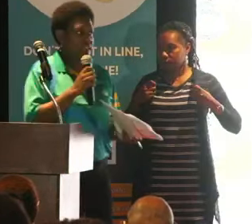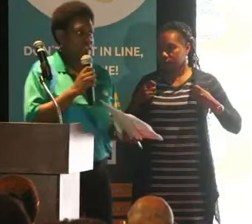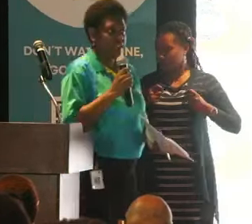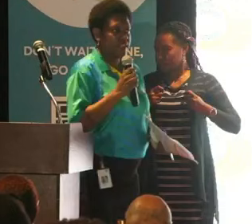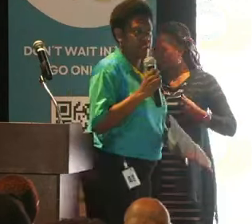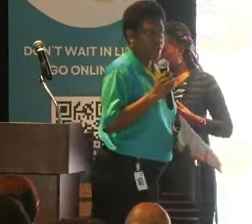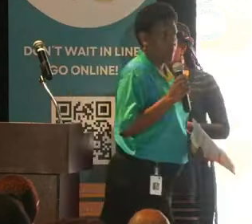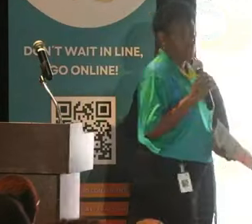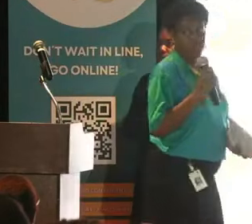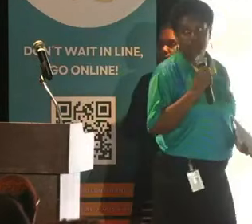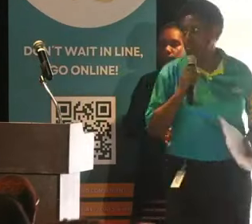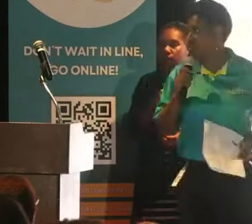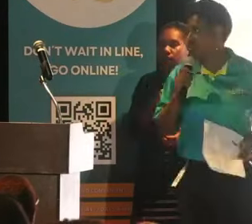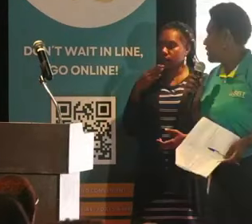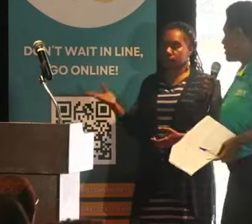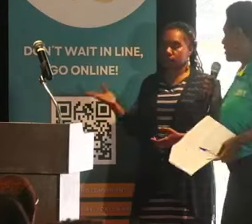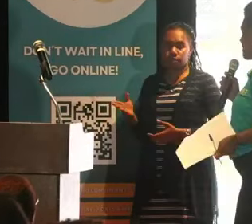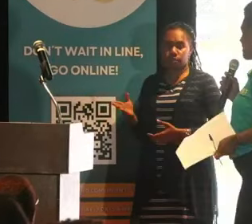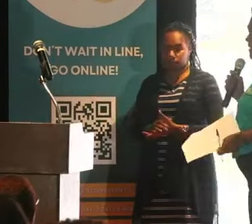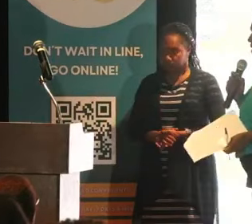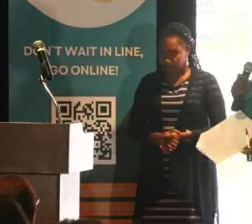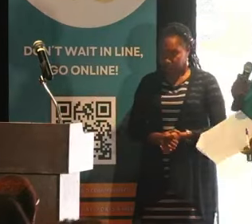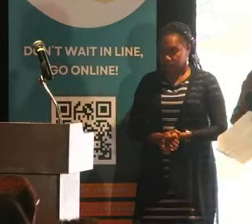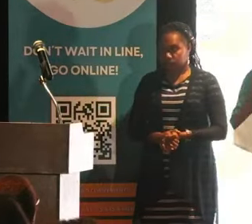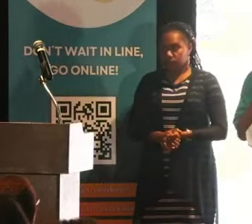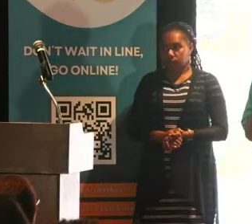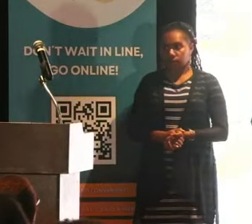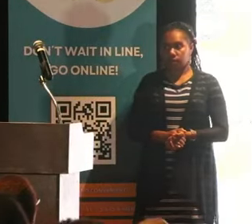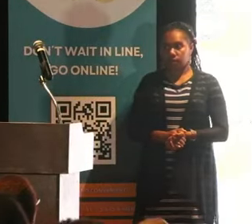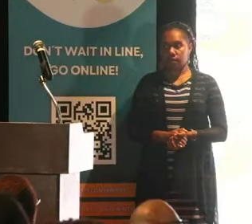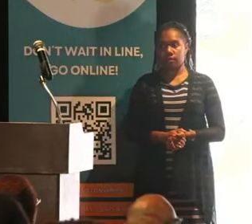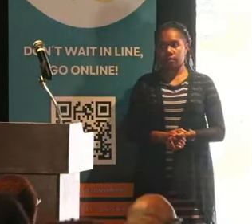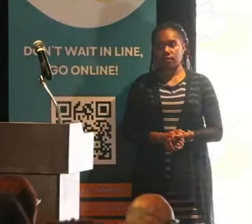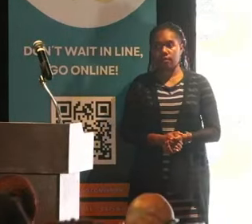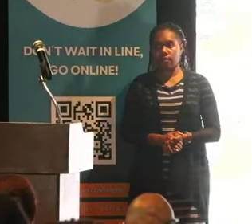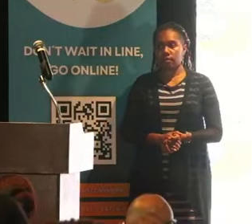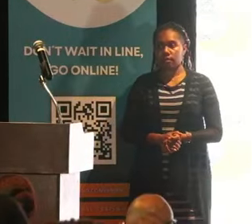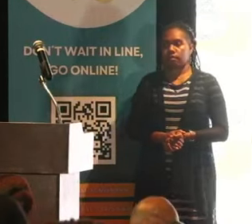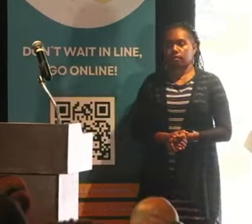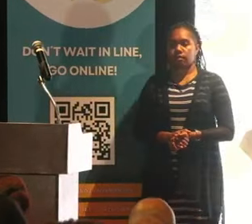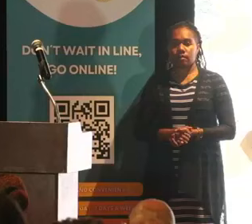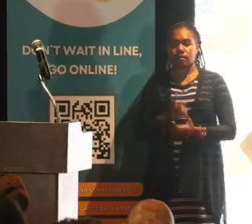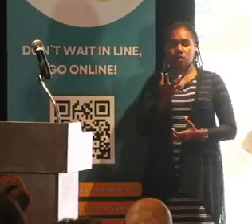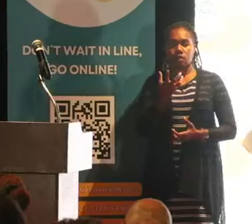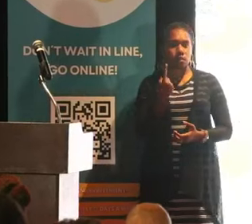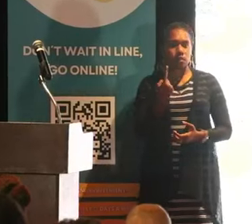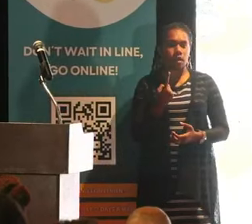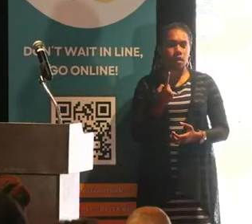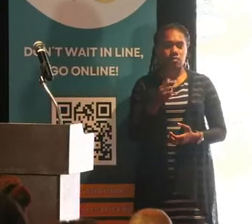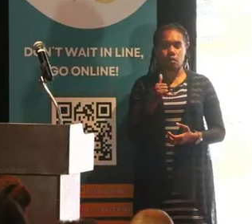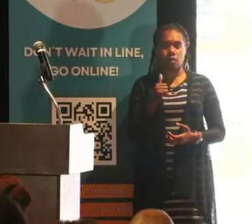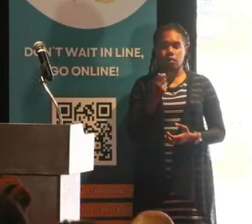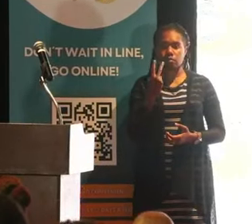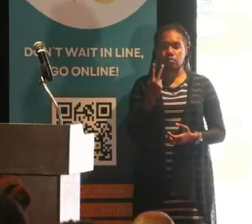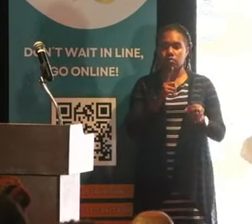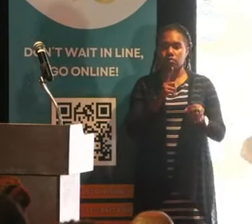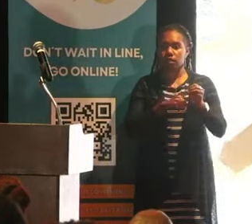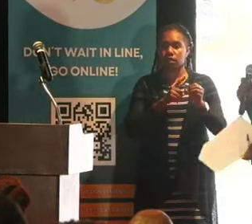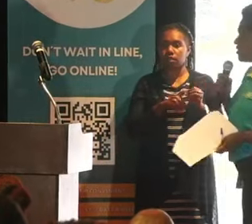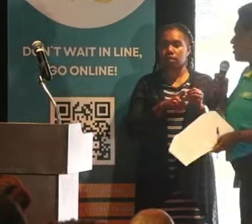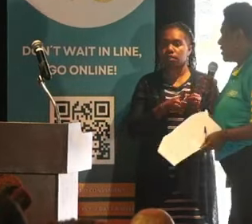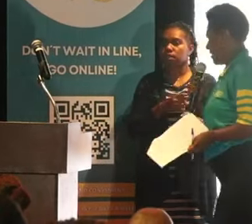As indicated, I'll take one or two questions. I see one or two hands at the back. We'll take that